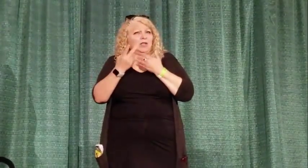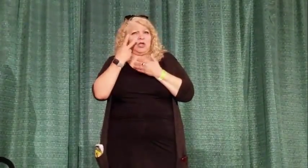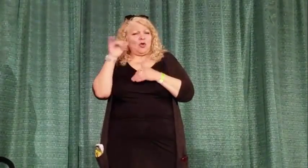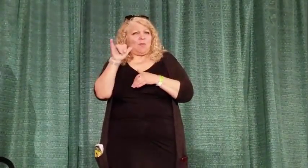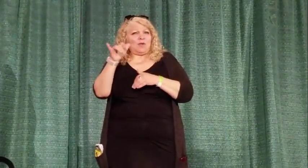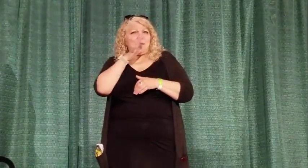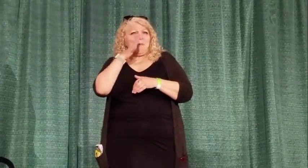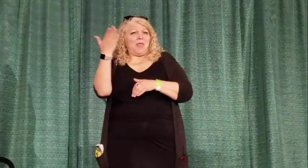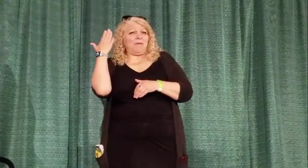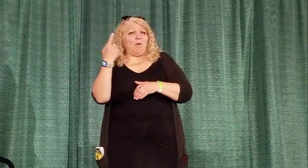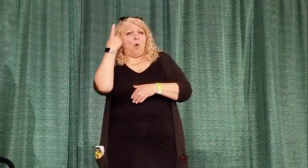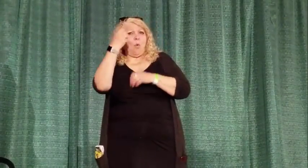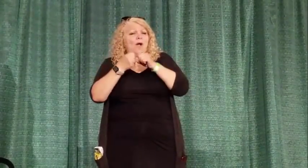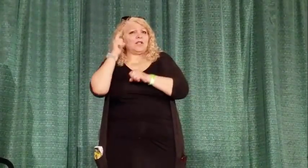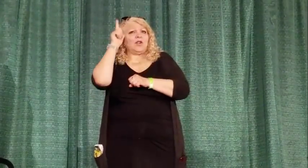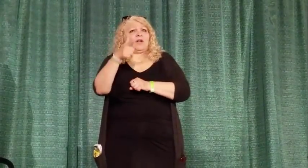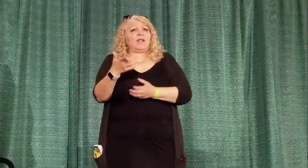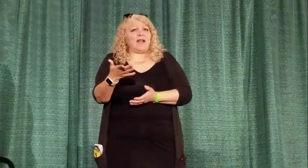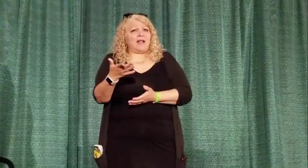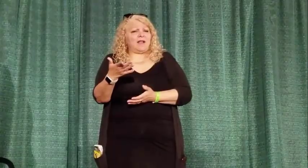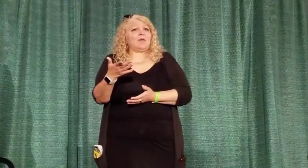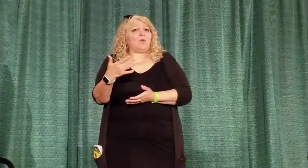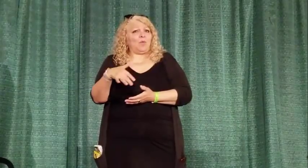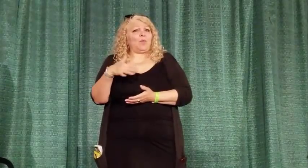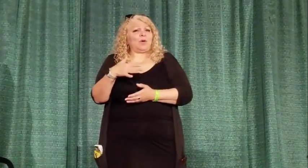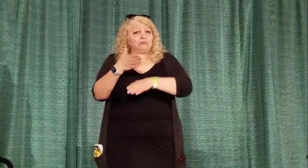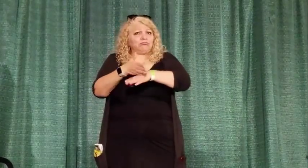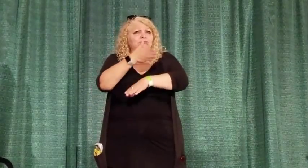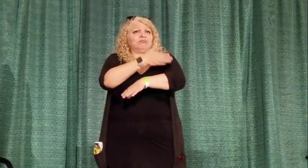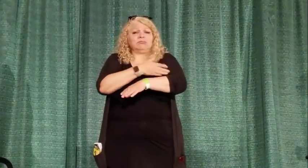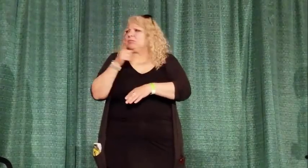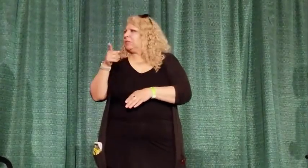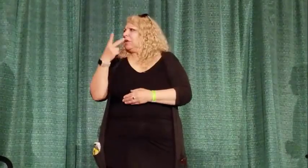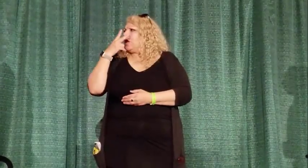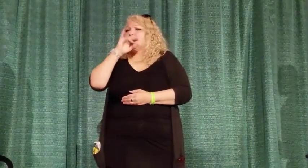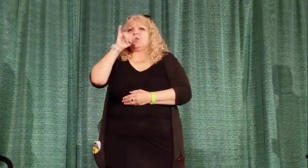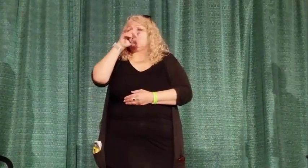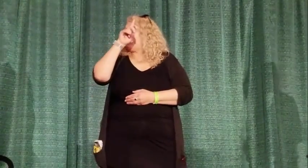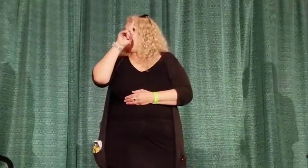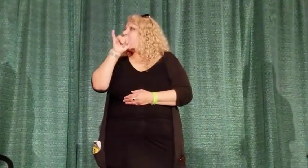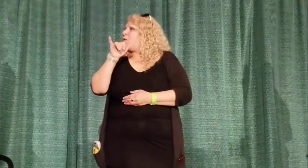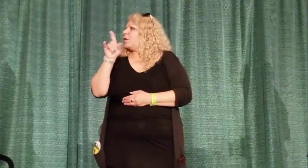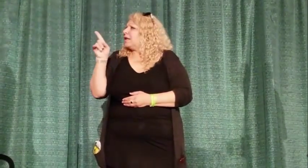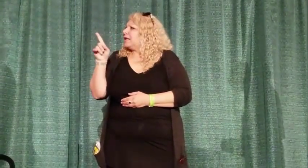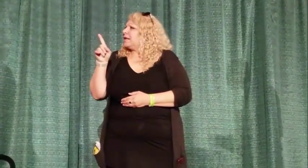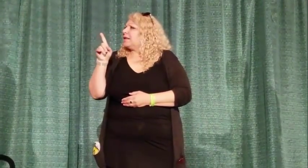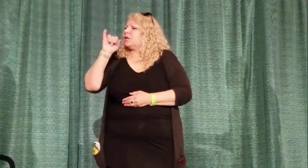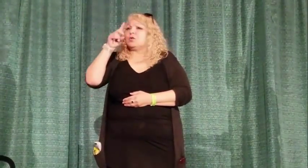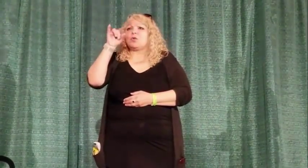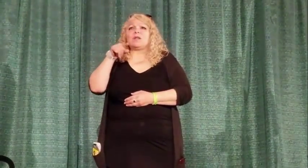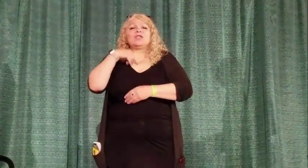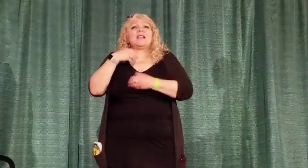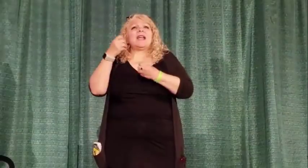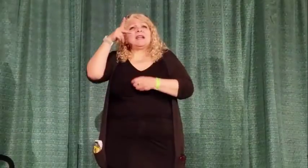mother, right? A year later, look at her mother there on the right. These people are aging slow. Look at Jody, who got rid of her psoriasis after suffering